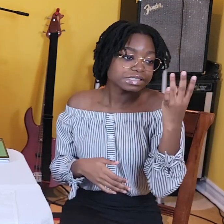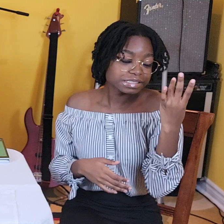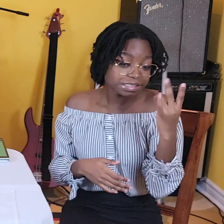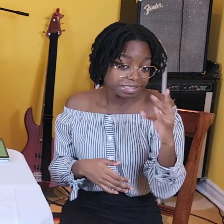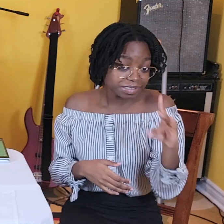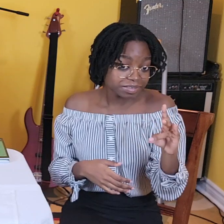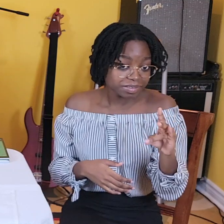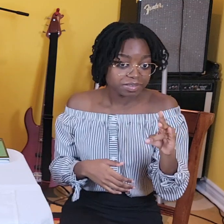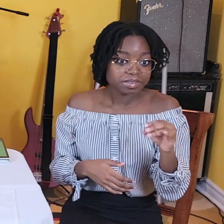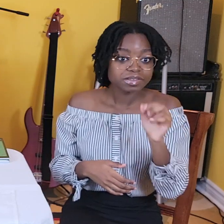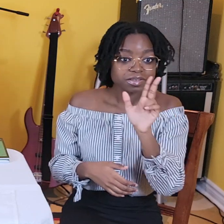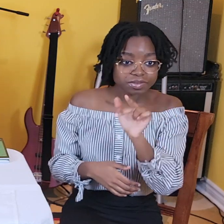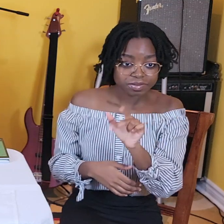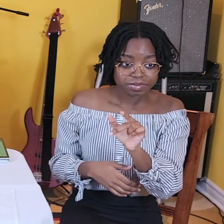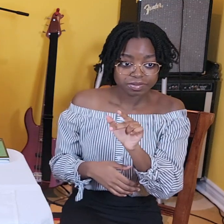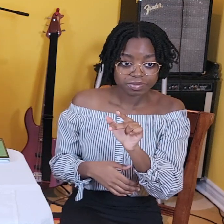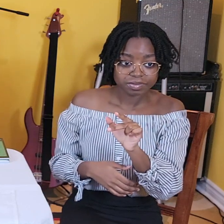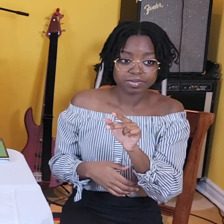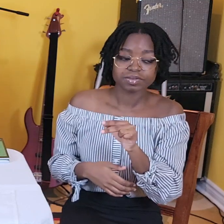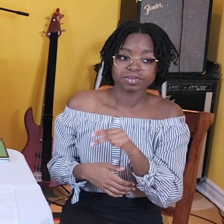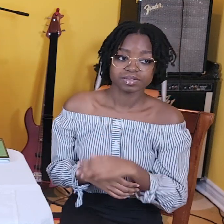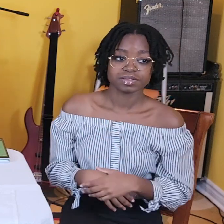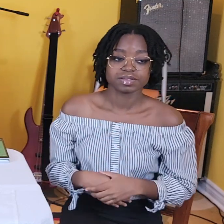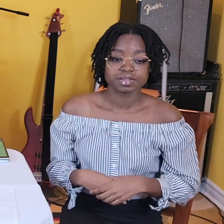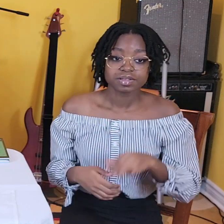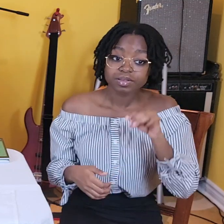can see that on your screen. Matthew